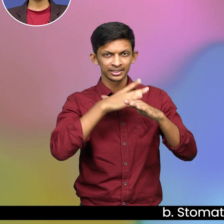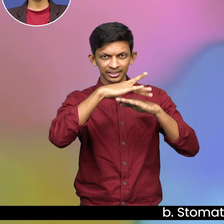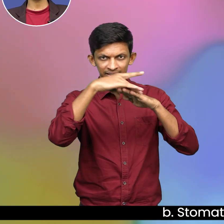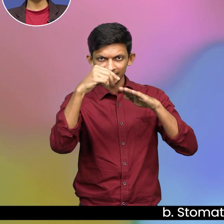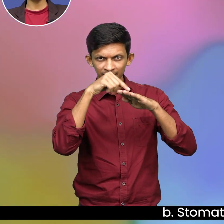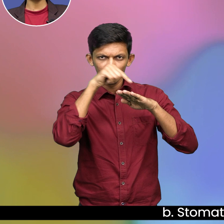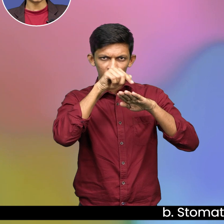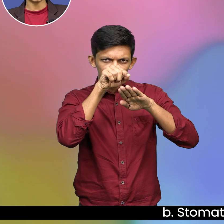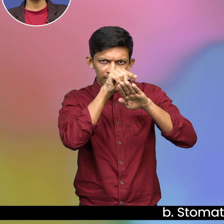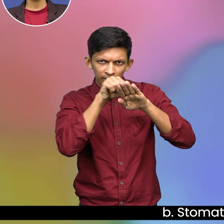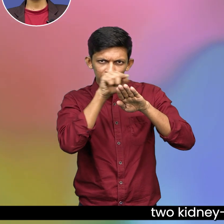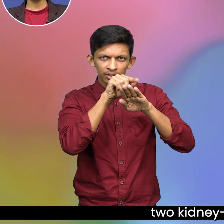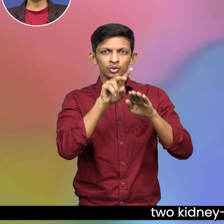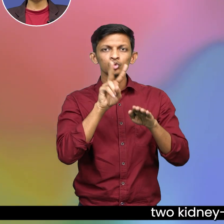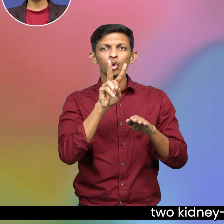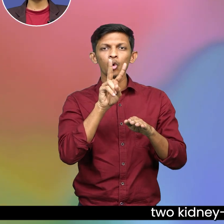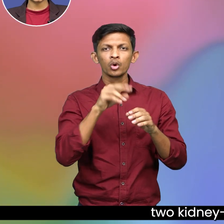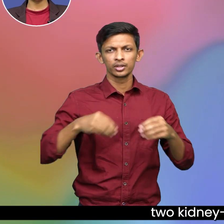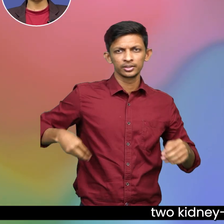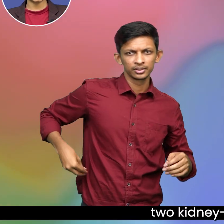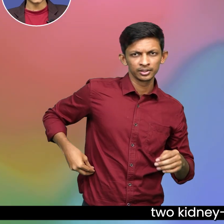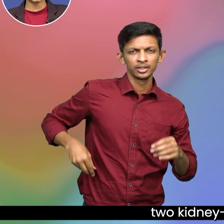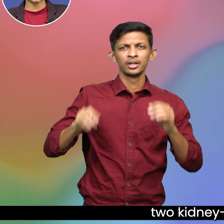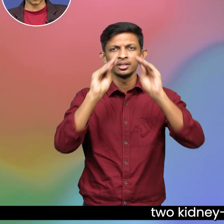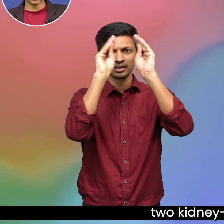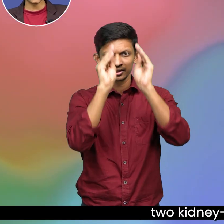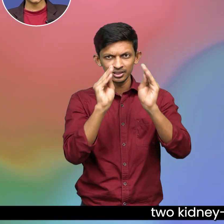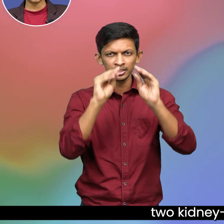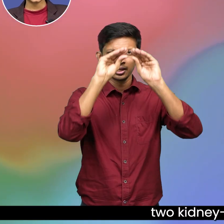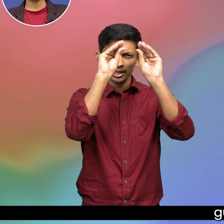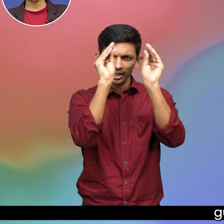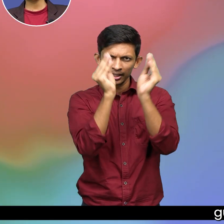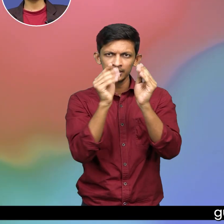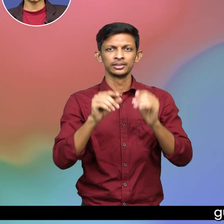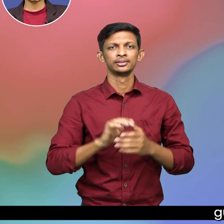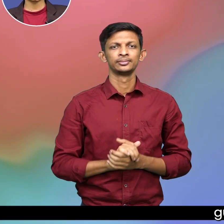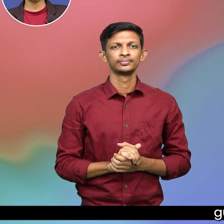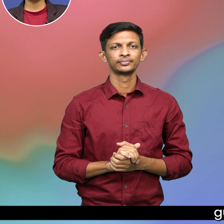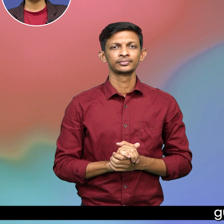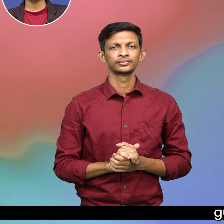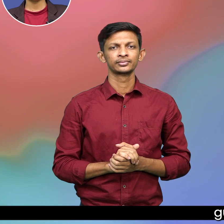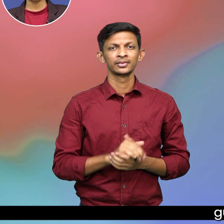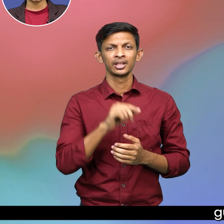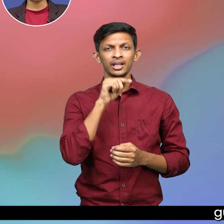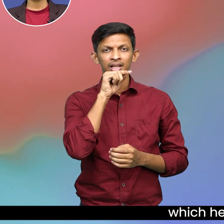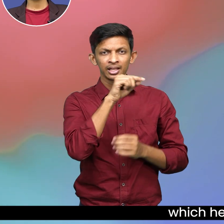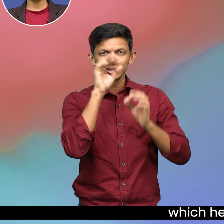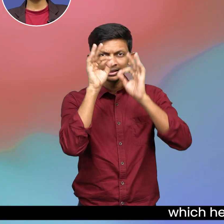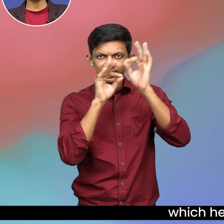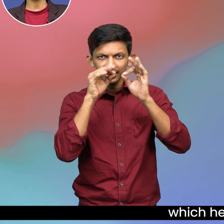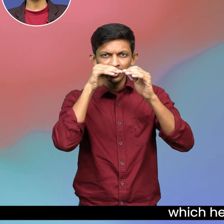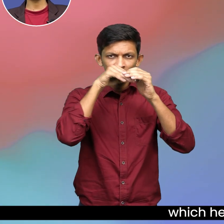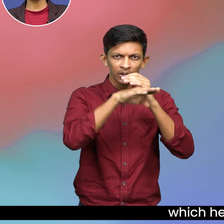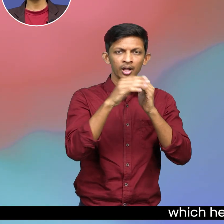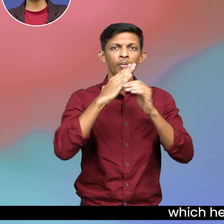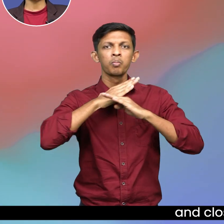Stomata are enclosed by two kidney-shaped cells called guard cells, which help